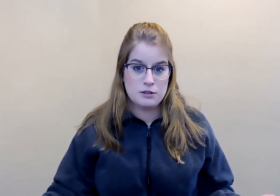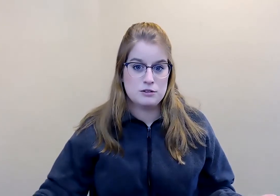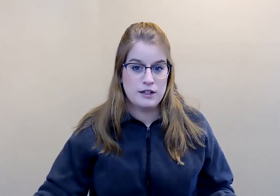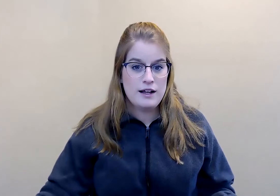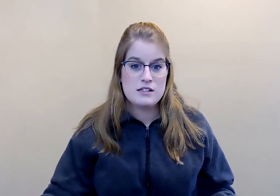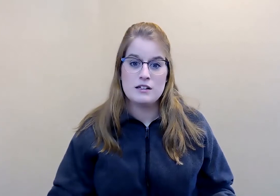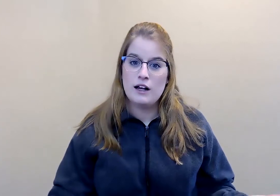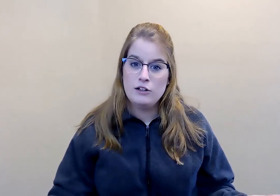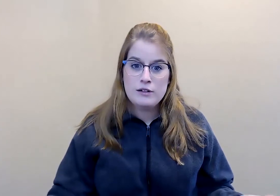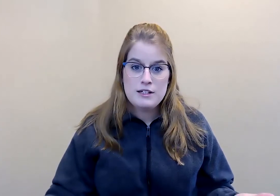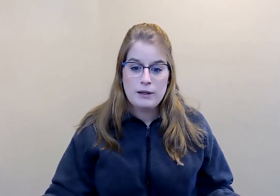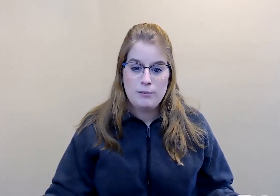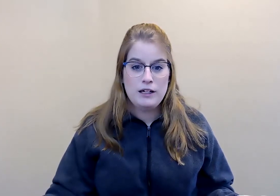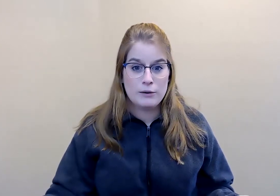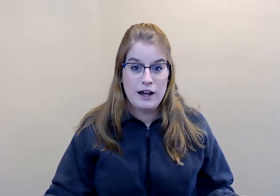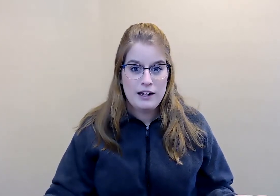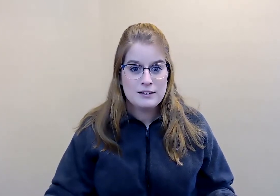to a Concert, and you can see what I mean, okay?